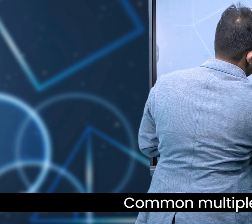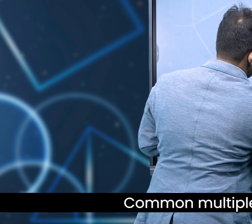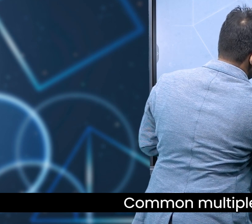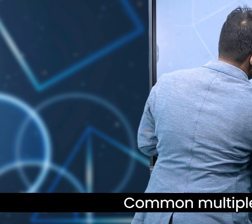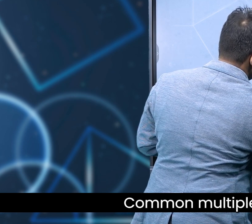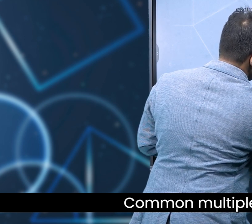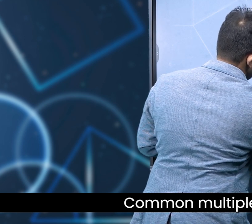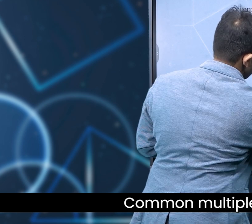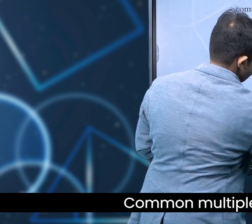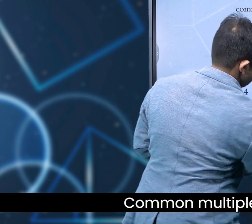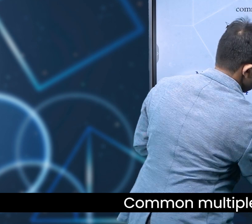12,